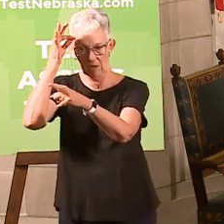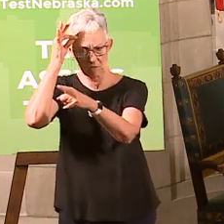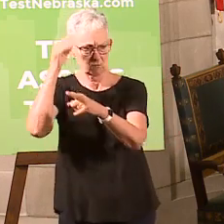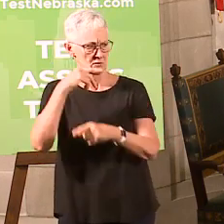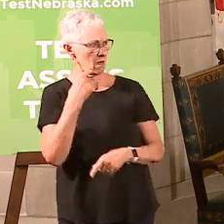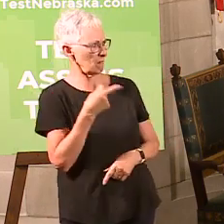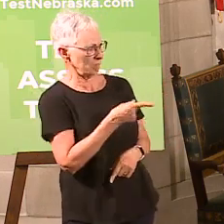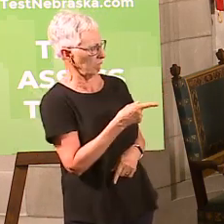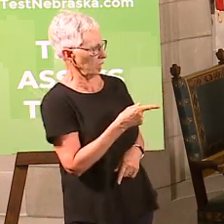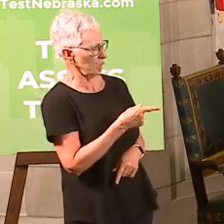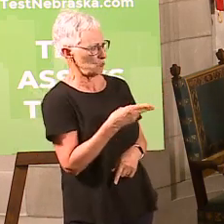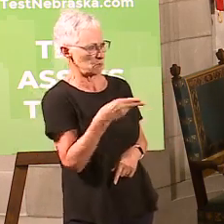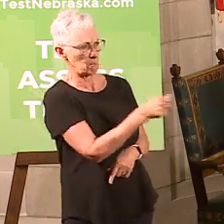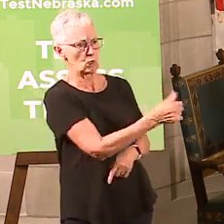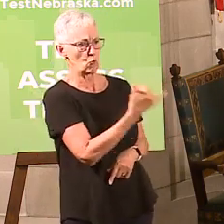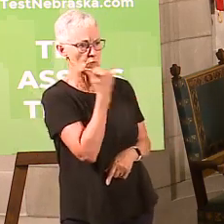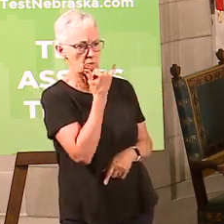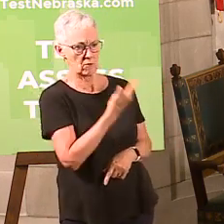could pay for.